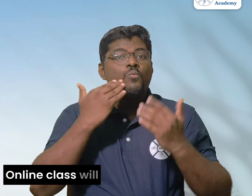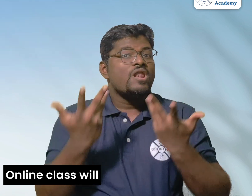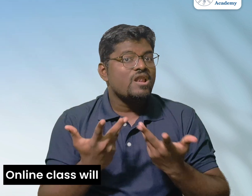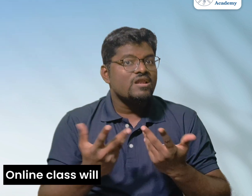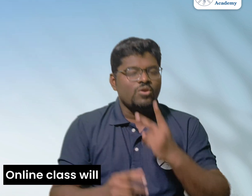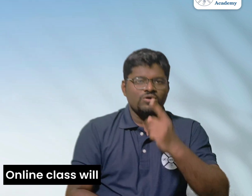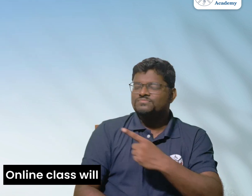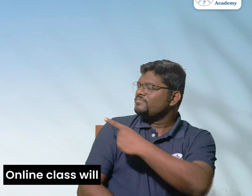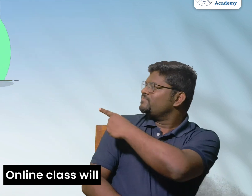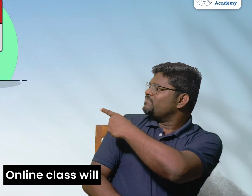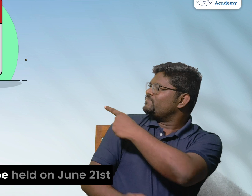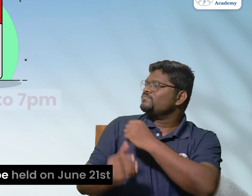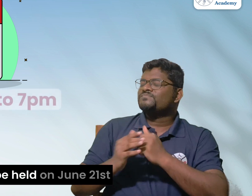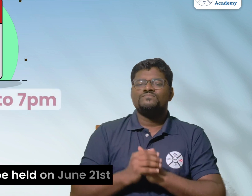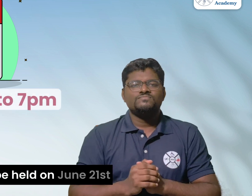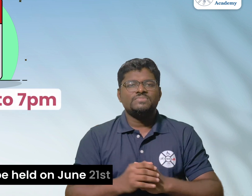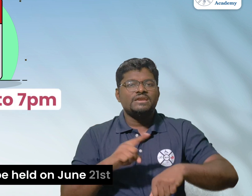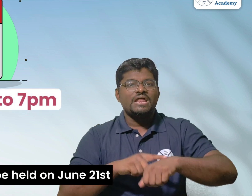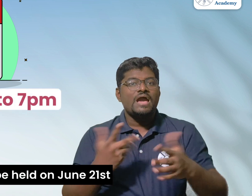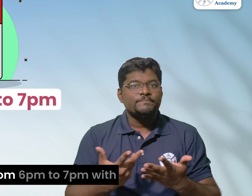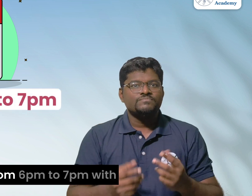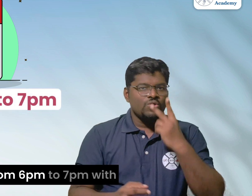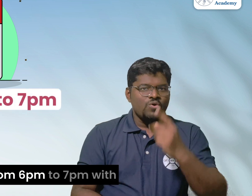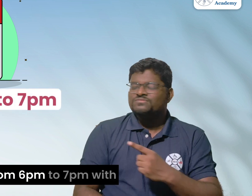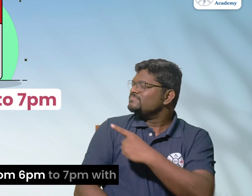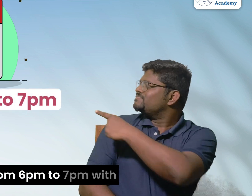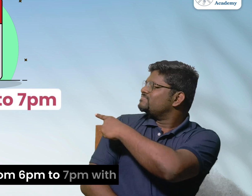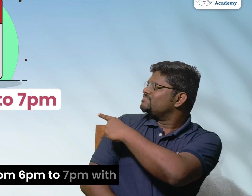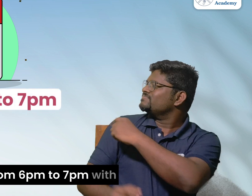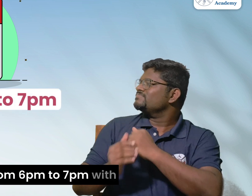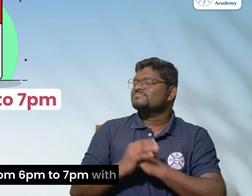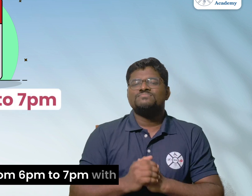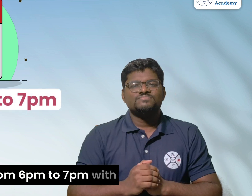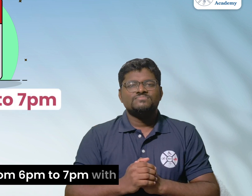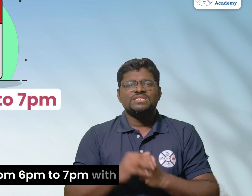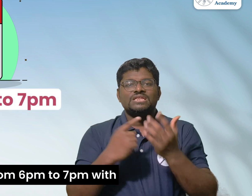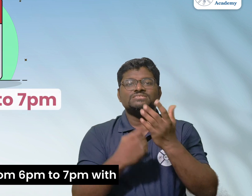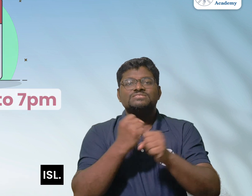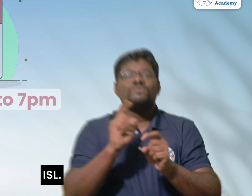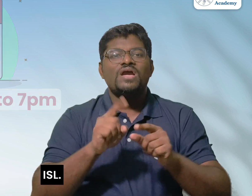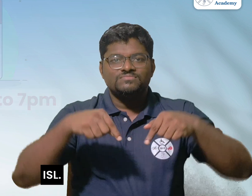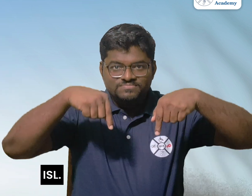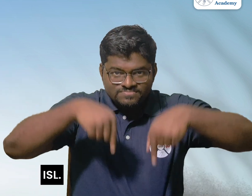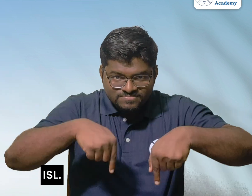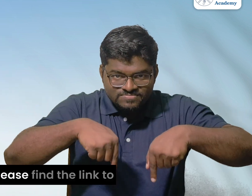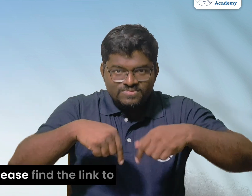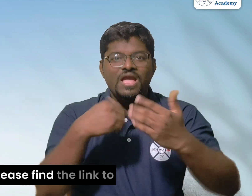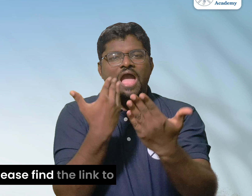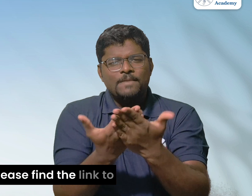Online class will be held on June 21st from 6 p.m. to 7 p.m. with ISL. Please find the link